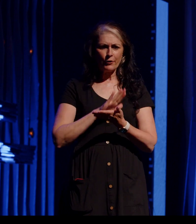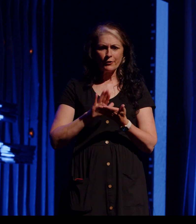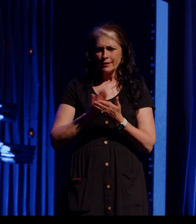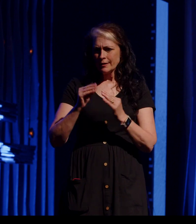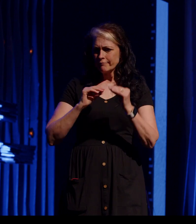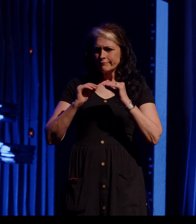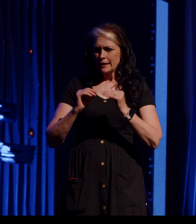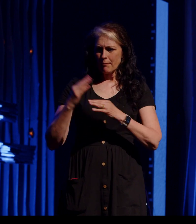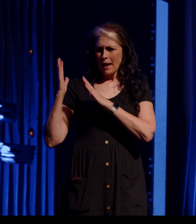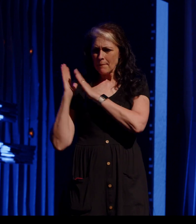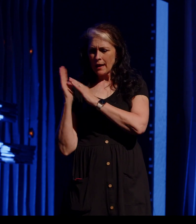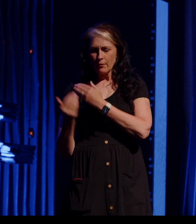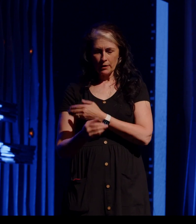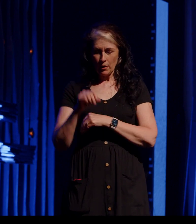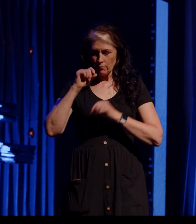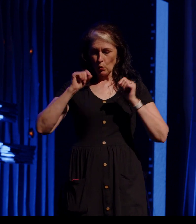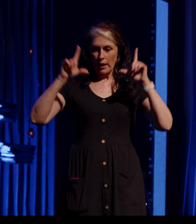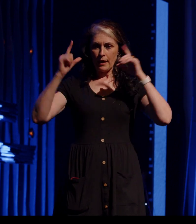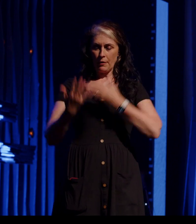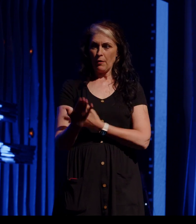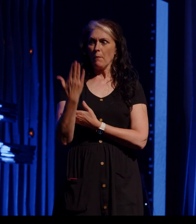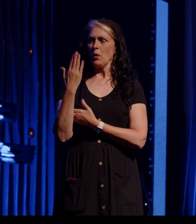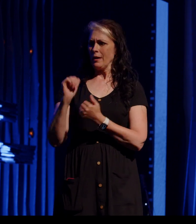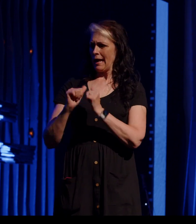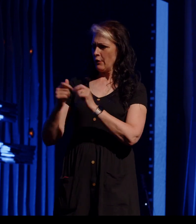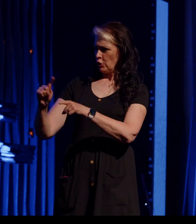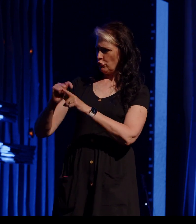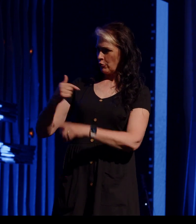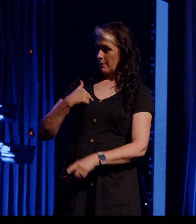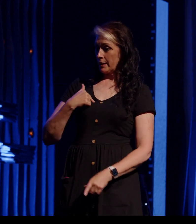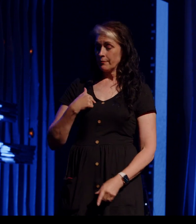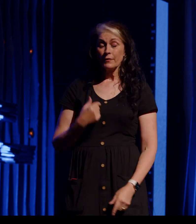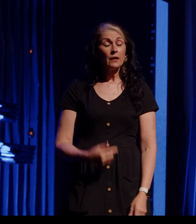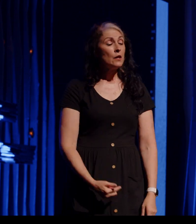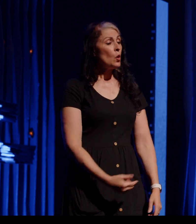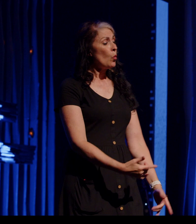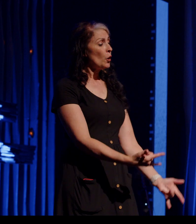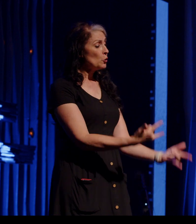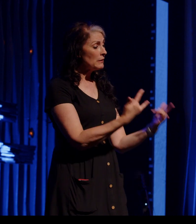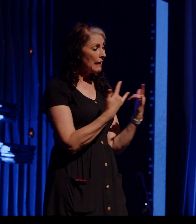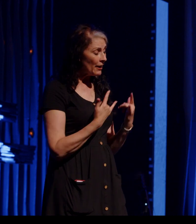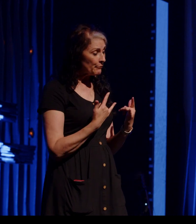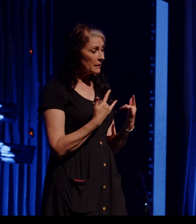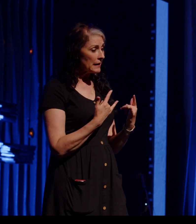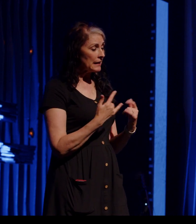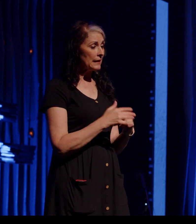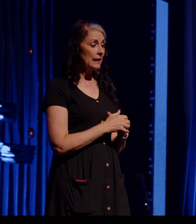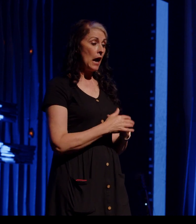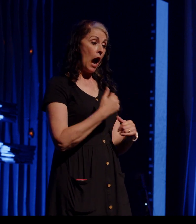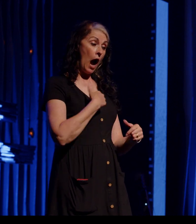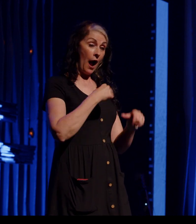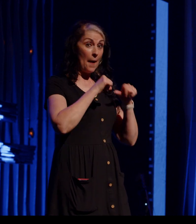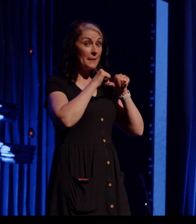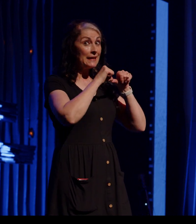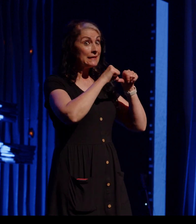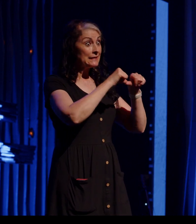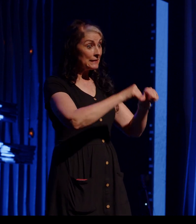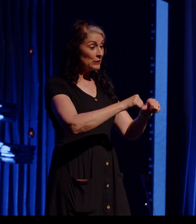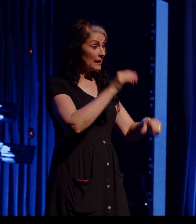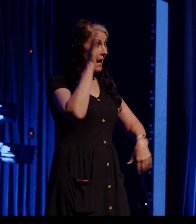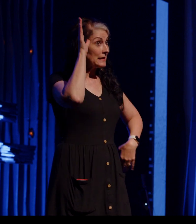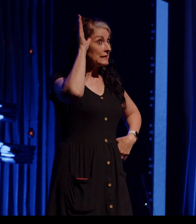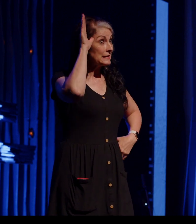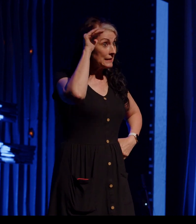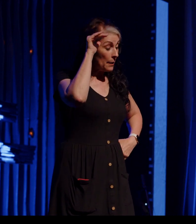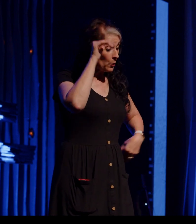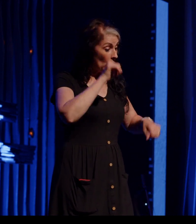know that. I think you love me, and because I'm consistent and a little bit stubborn,